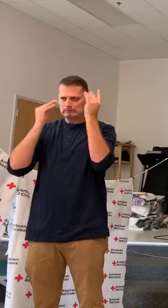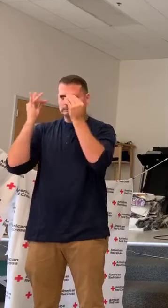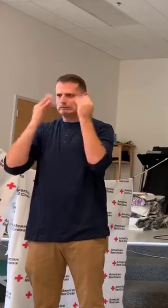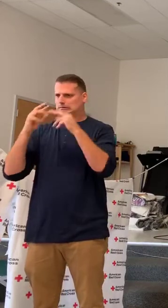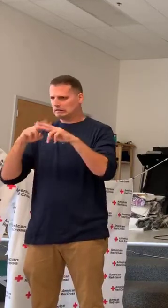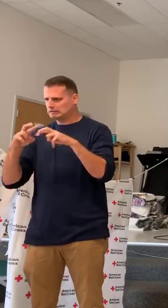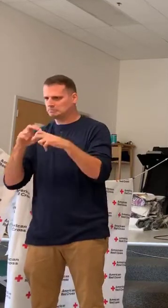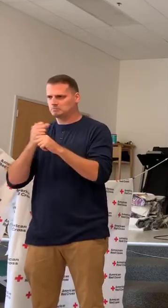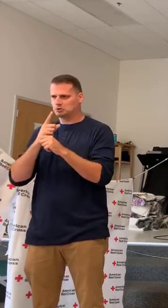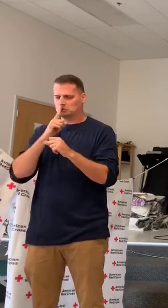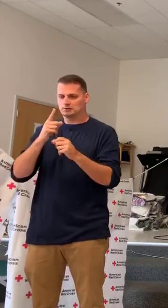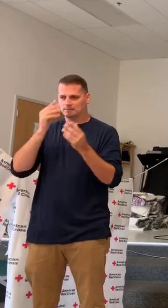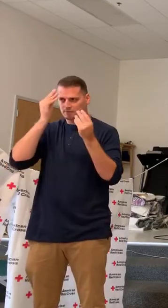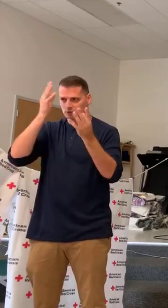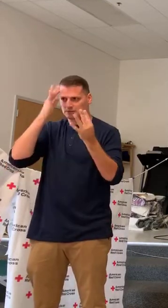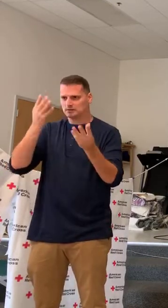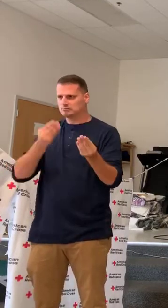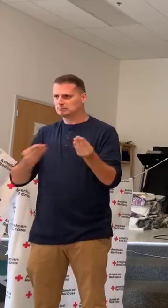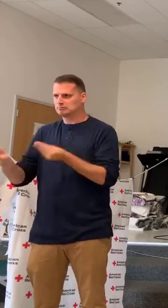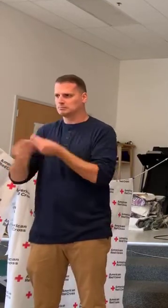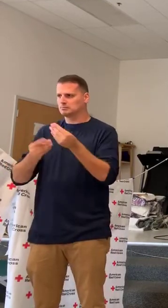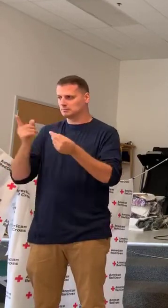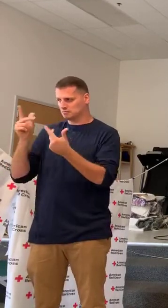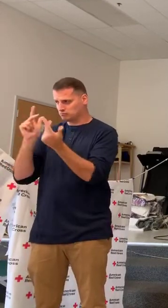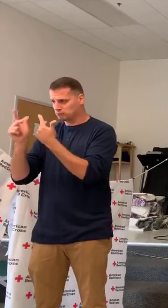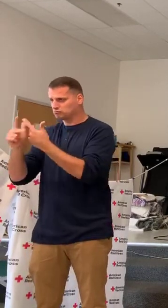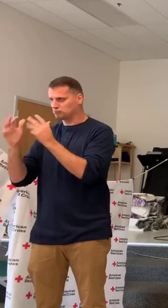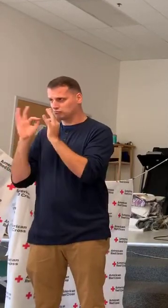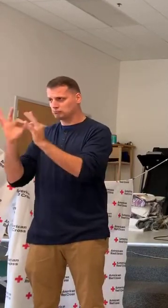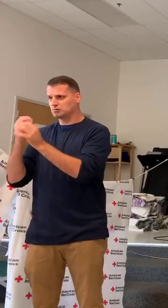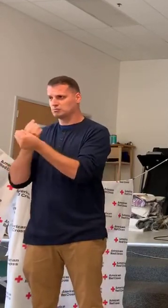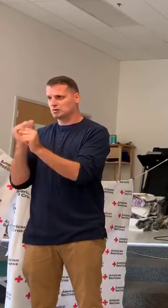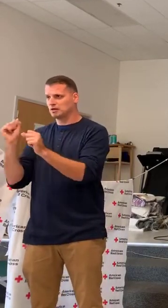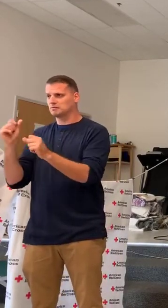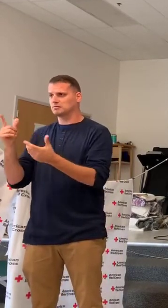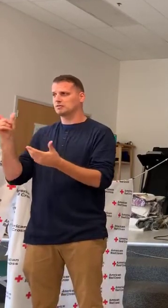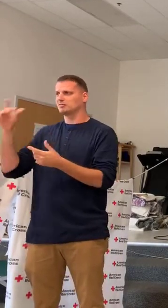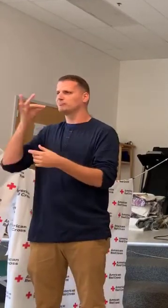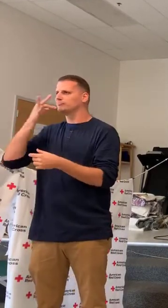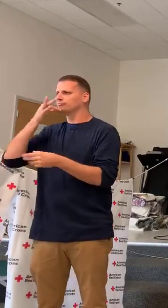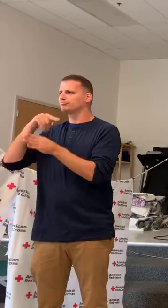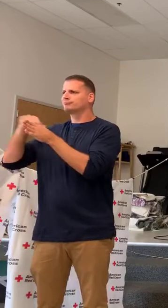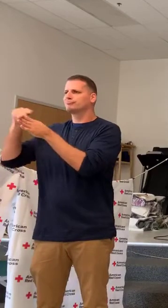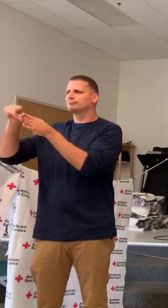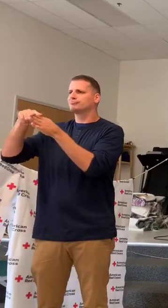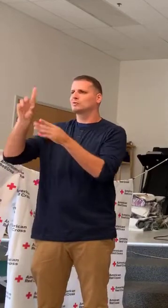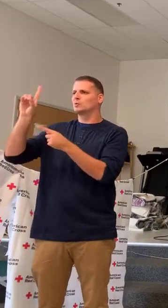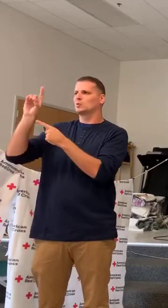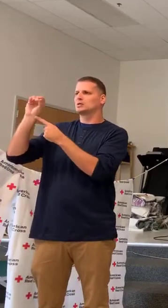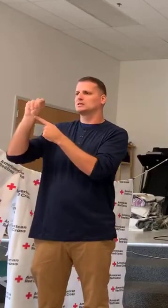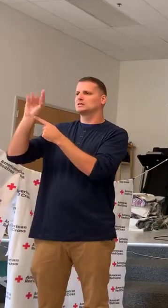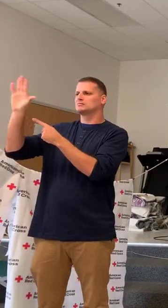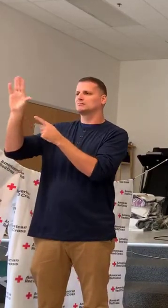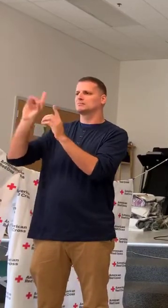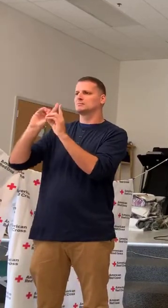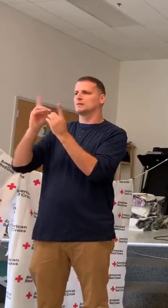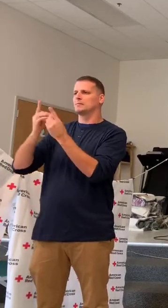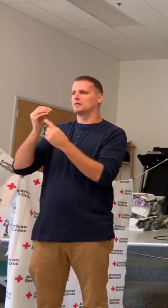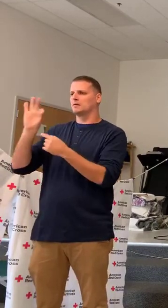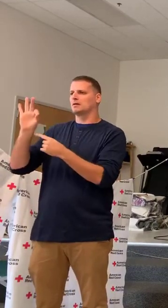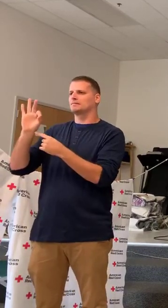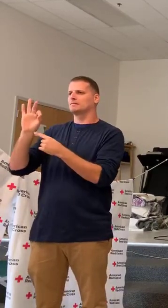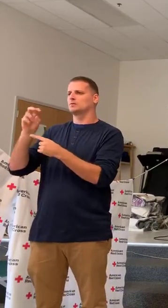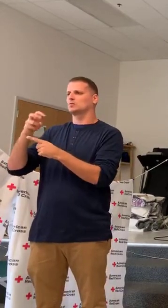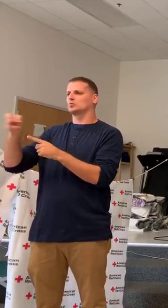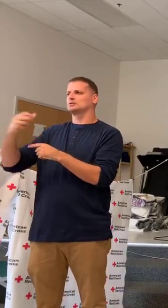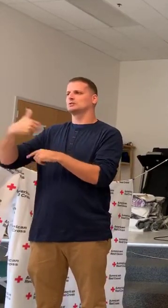and they've been going up and down the road, and they're the experts. And DOT has been working with us.